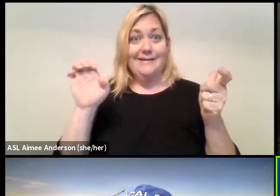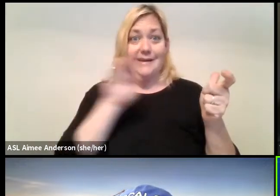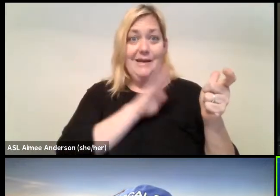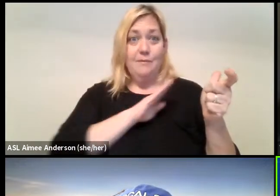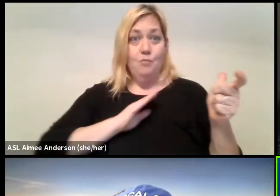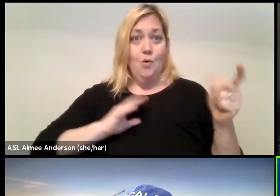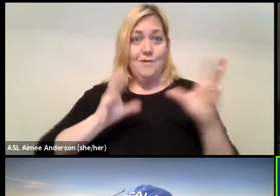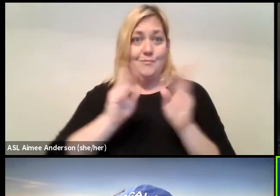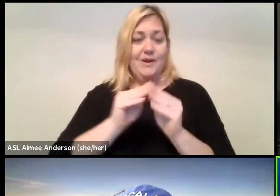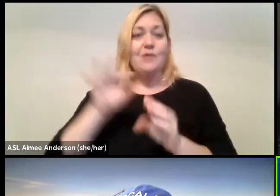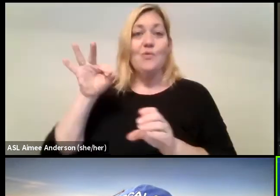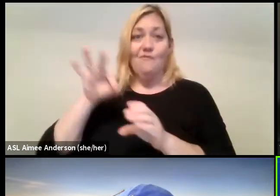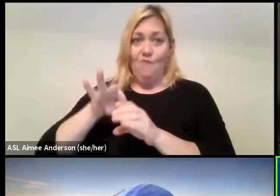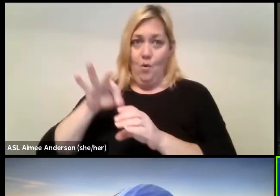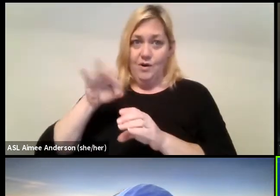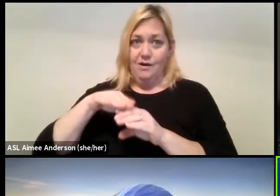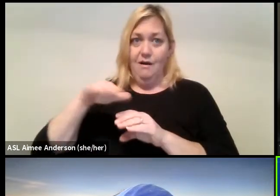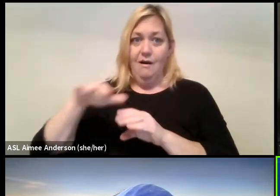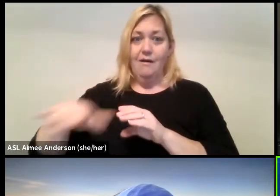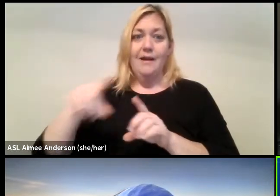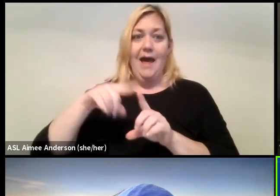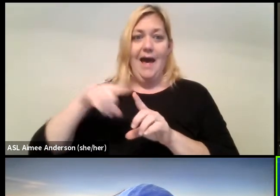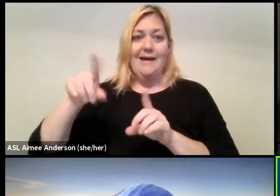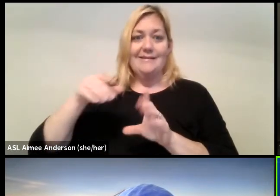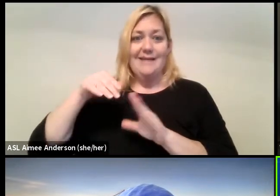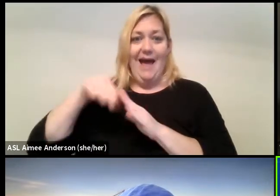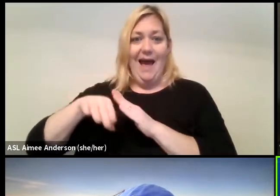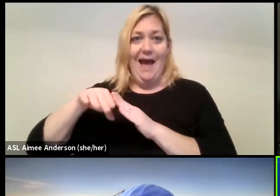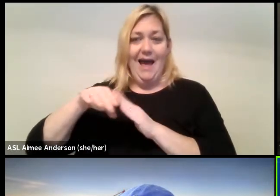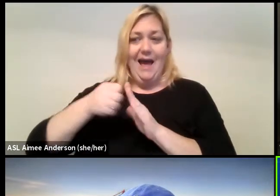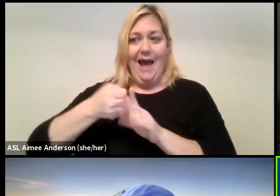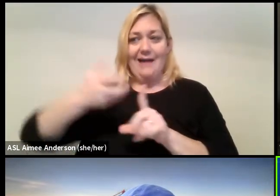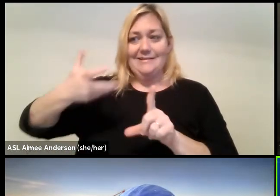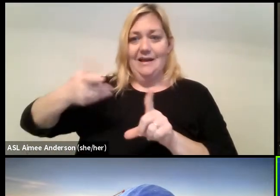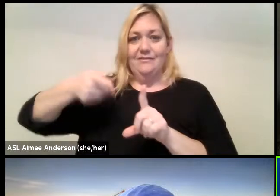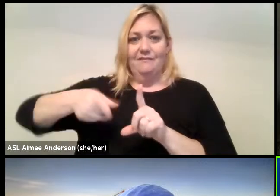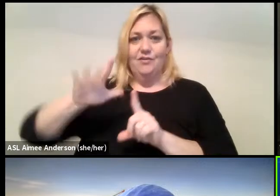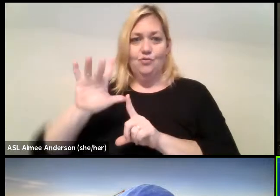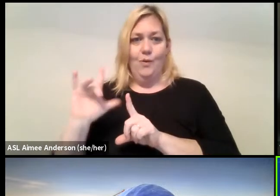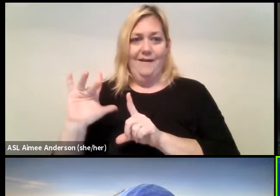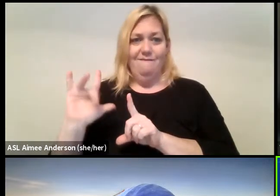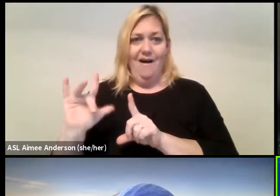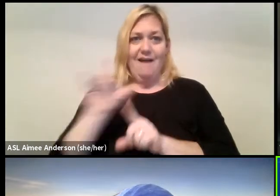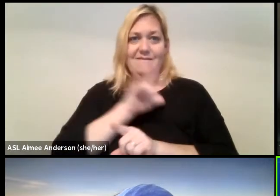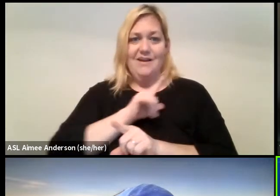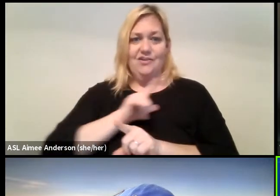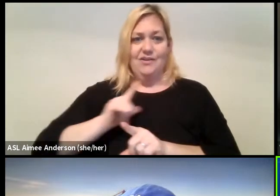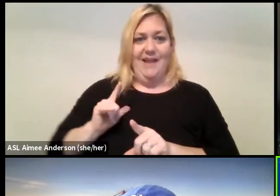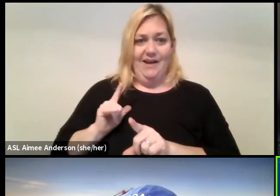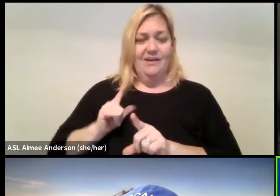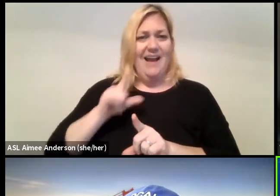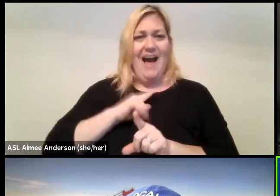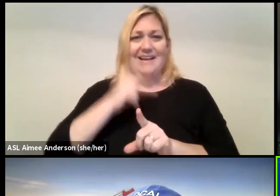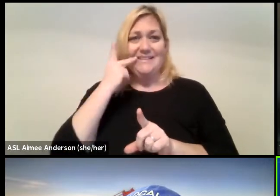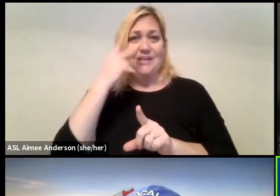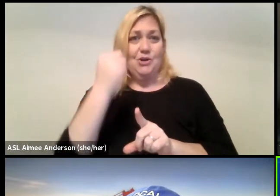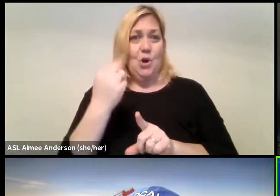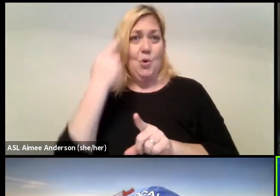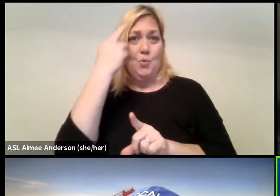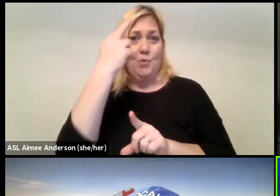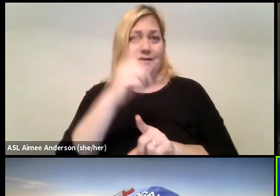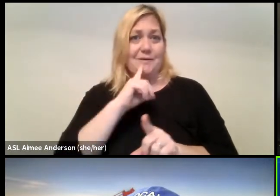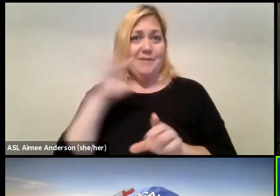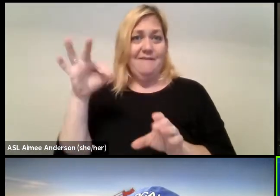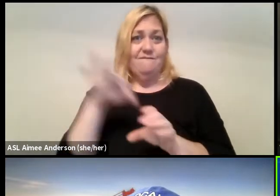it was voted on as in excess of the 25 legislation bill to be taken. I see no reason for it to be